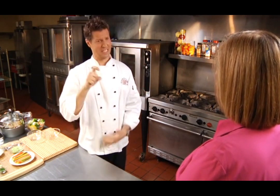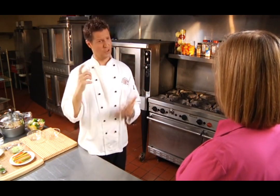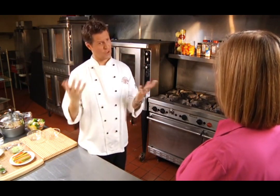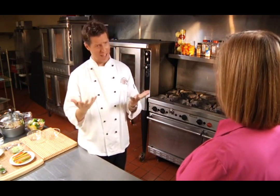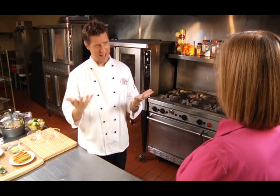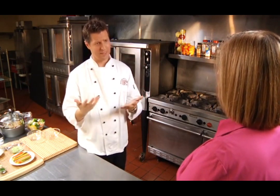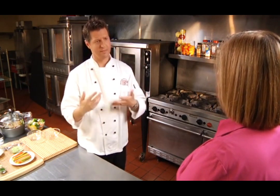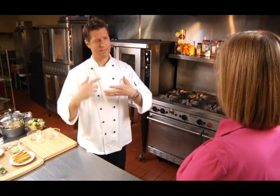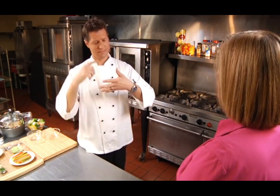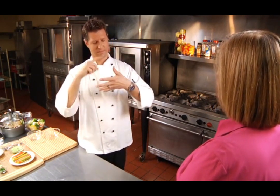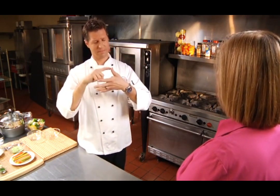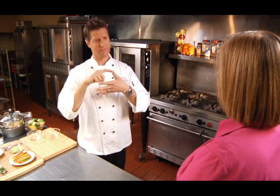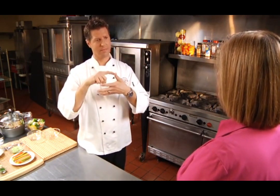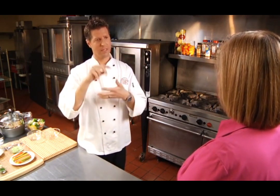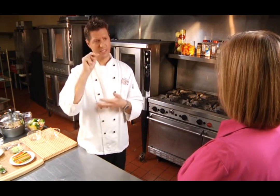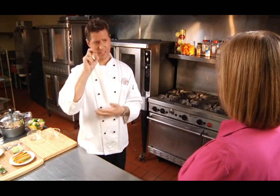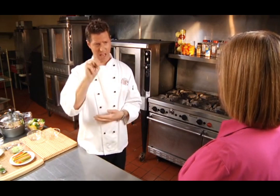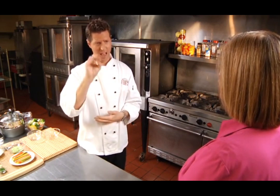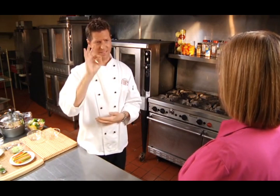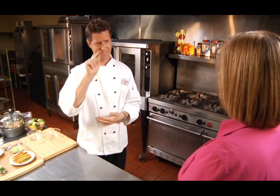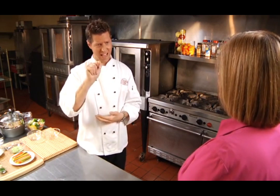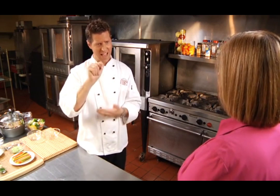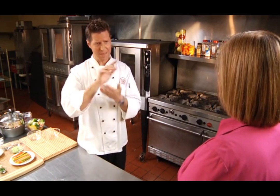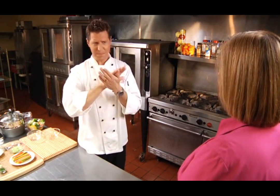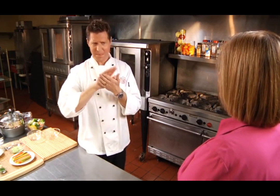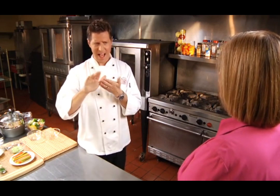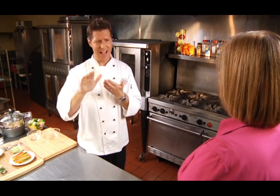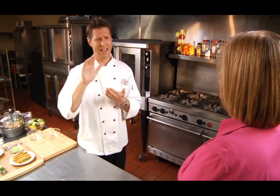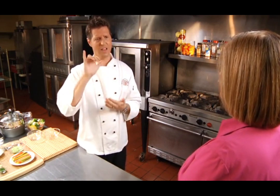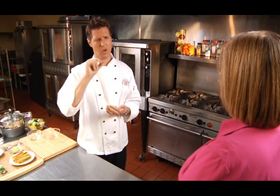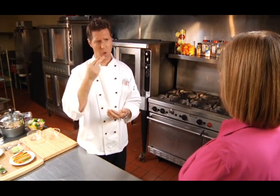You will need fat-free plain yogurt,